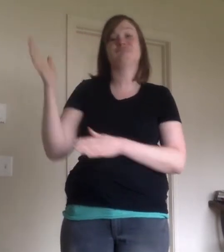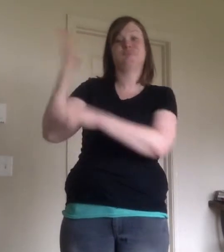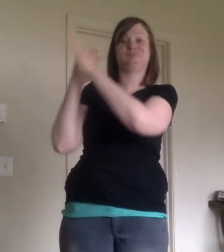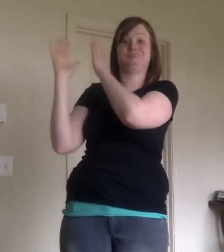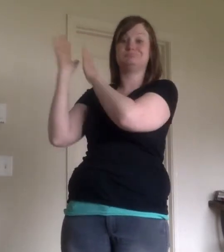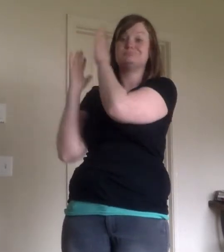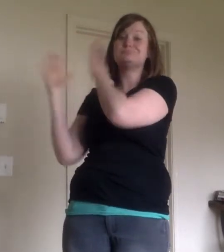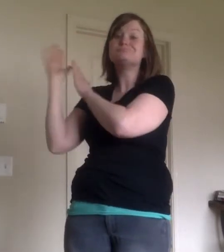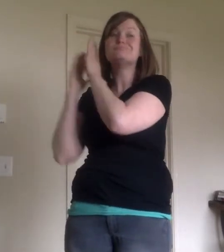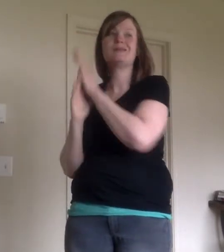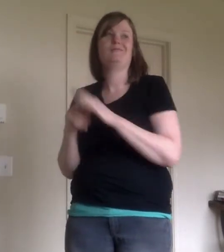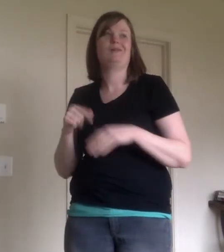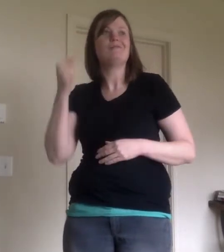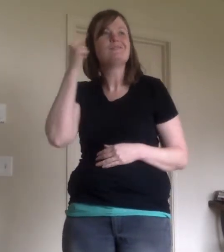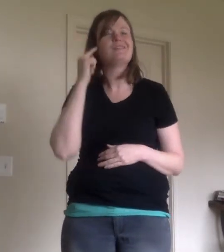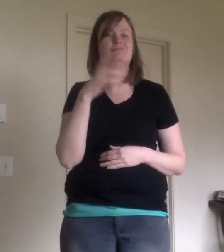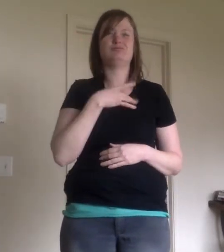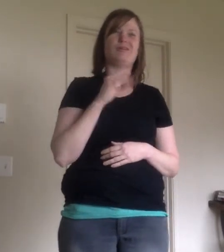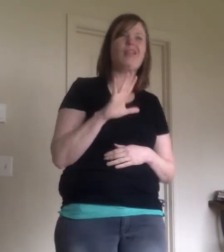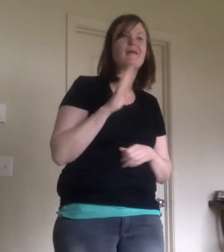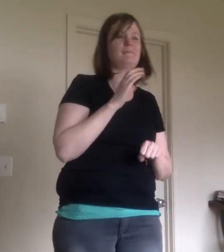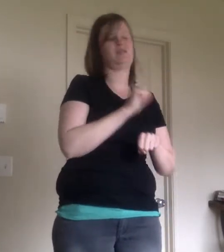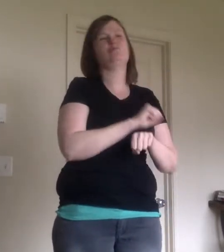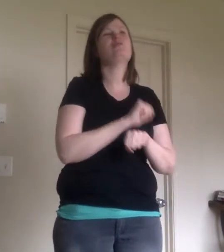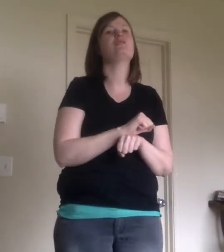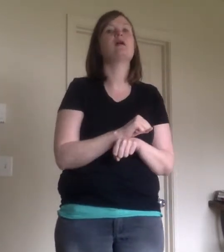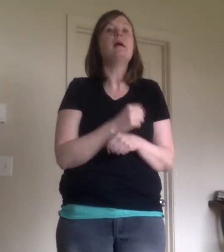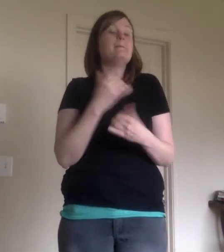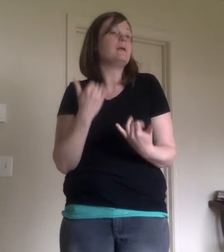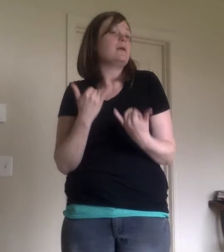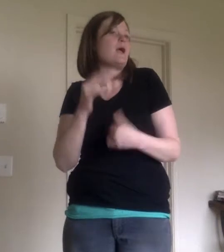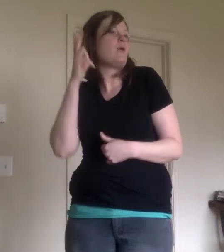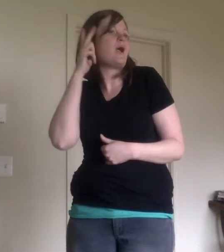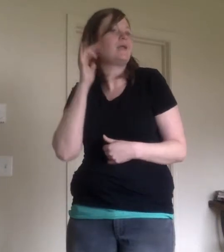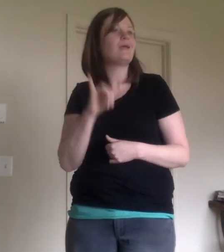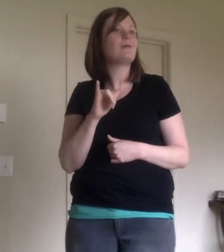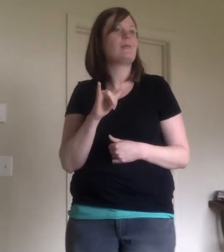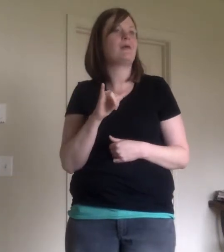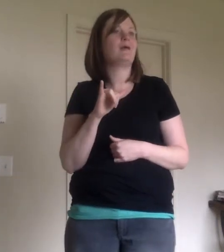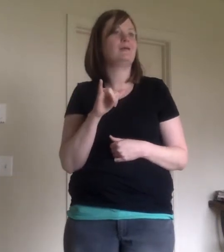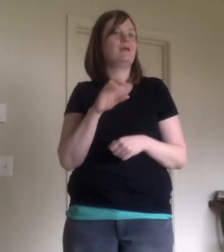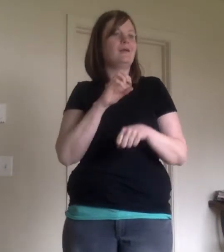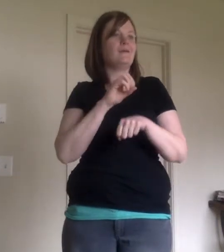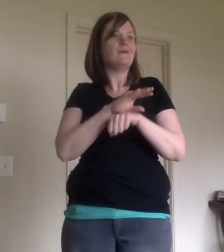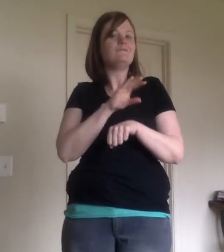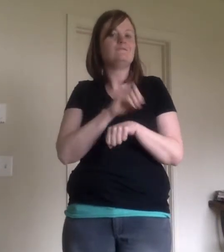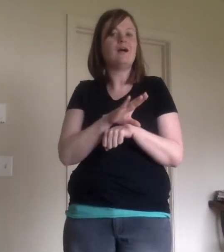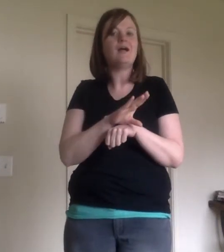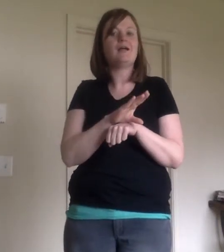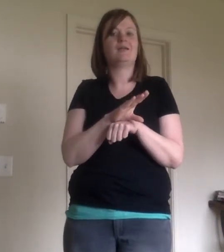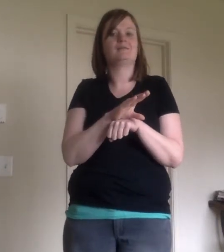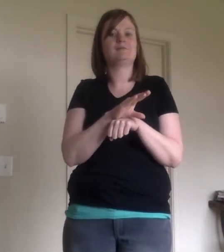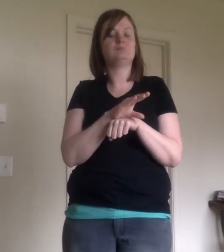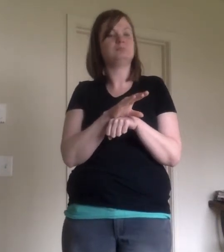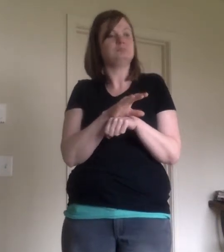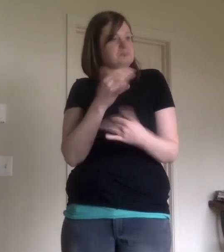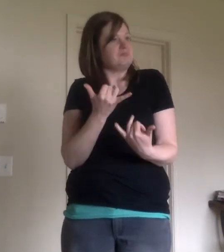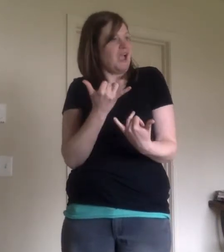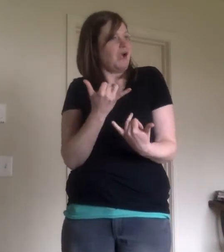liking my work. But even now when I hear it, I've gone through that period of not liking my work, and I like my work now. I like the images that I